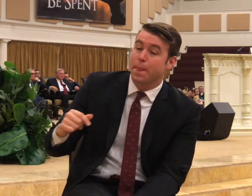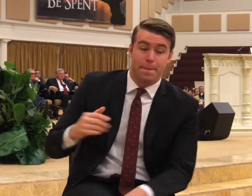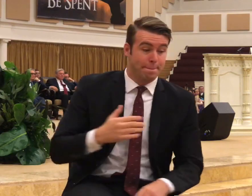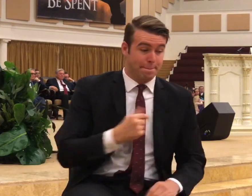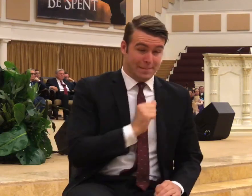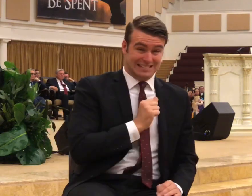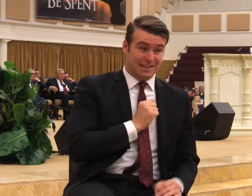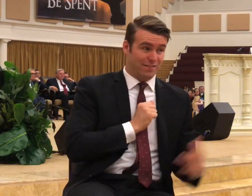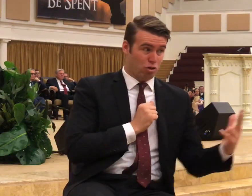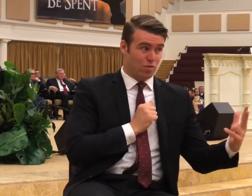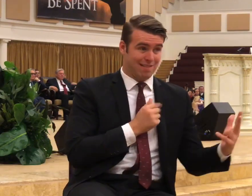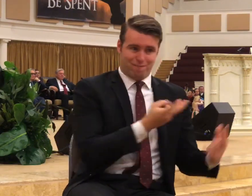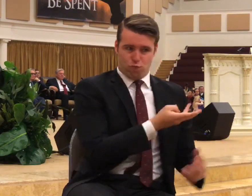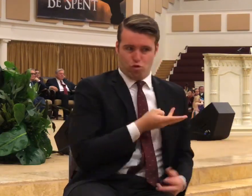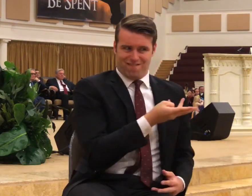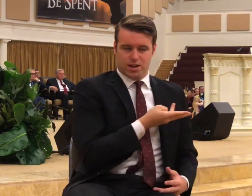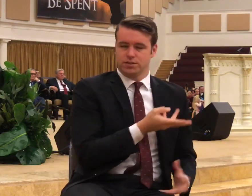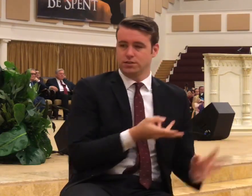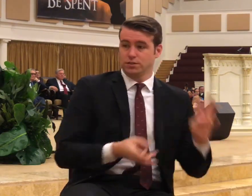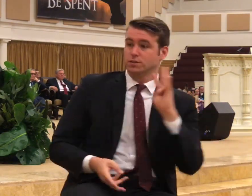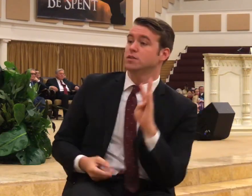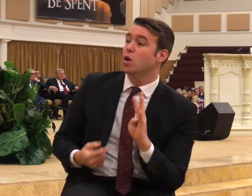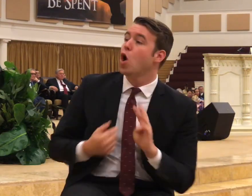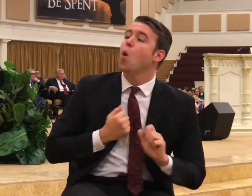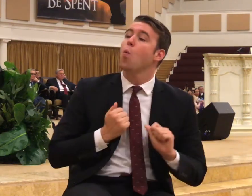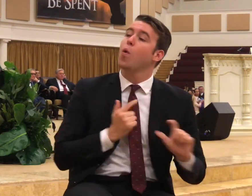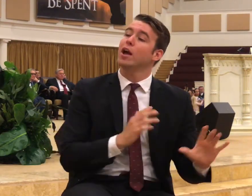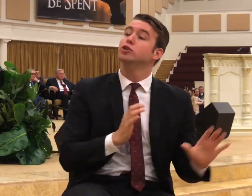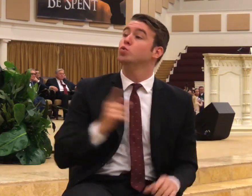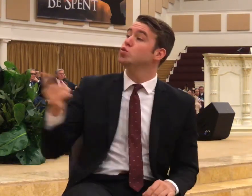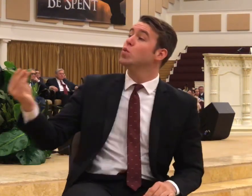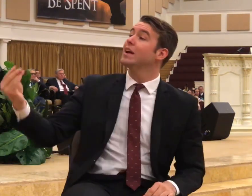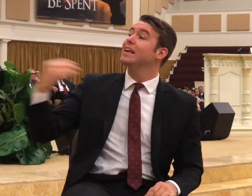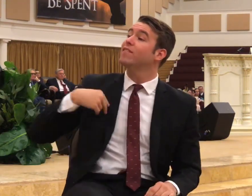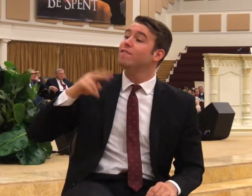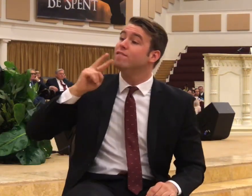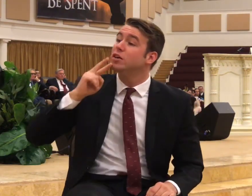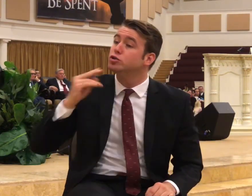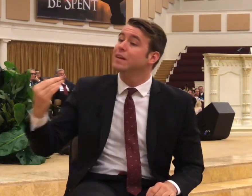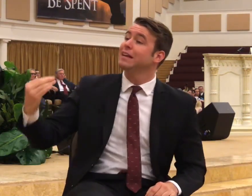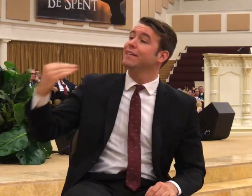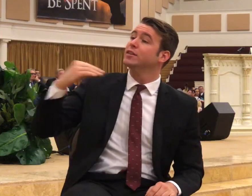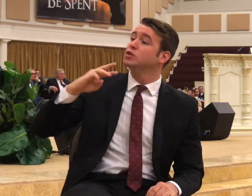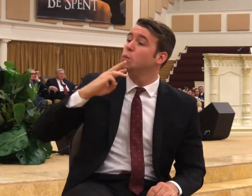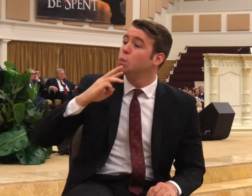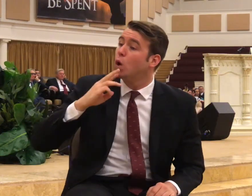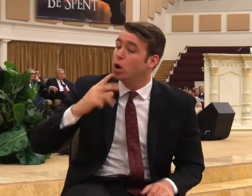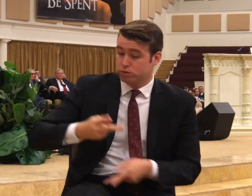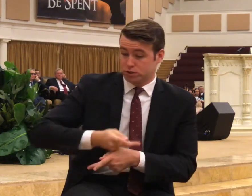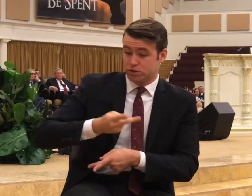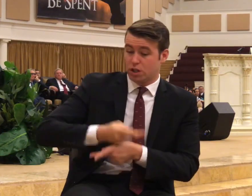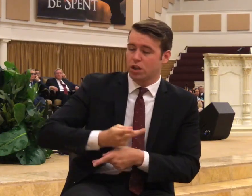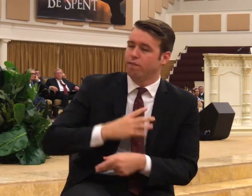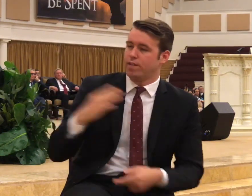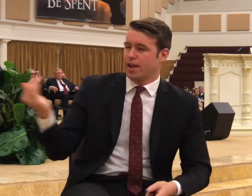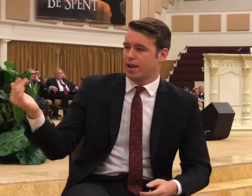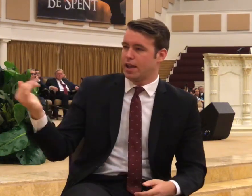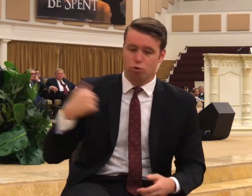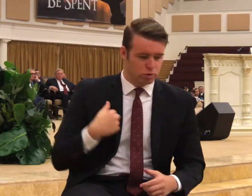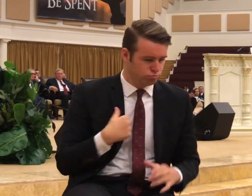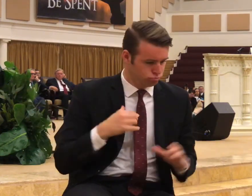my three friends, we're going to do it this way. You give us vegetables, you give us water, you're going to take care of us, and we'll do our